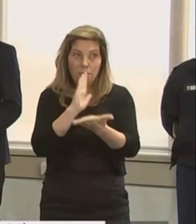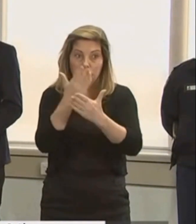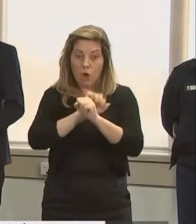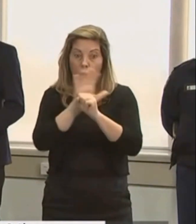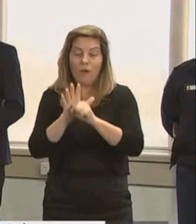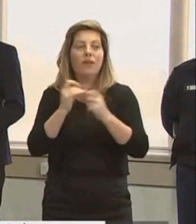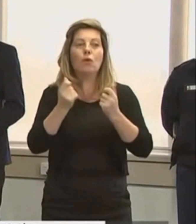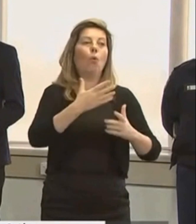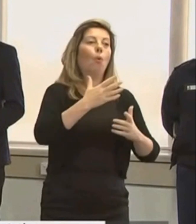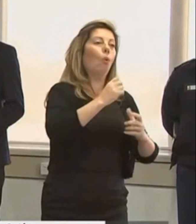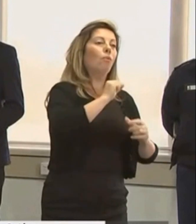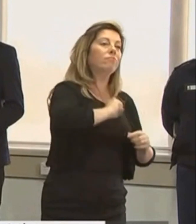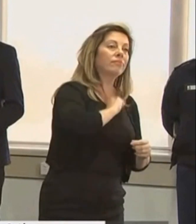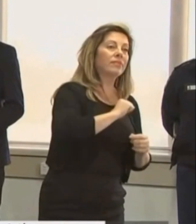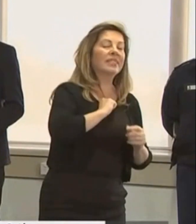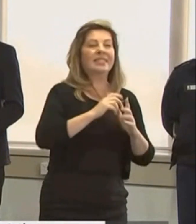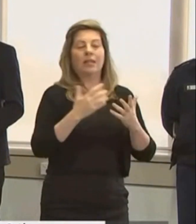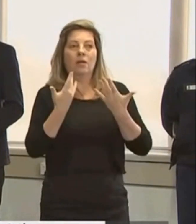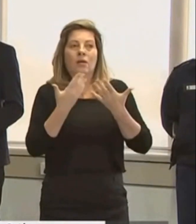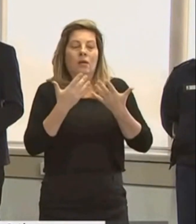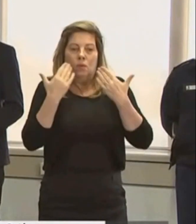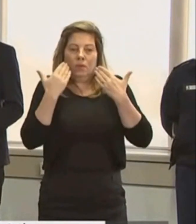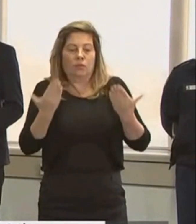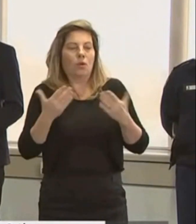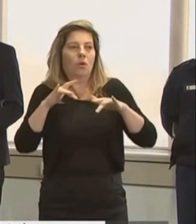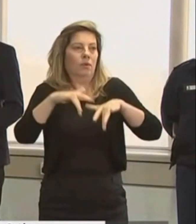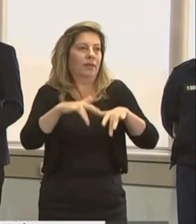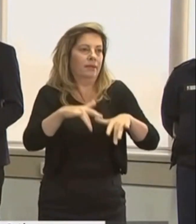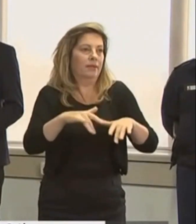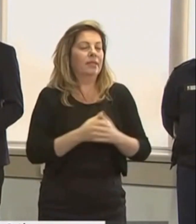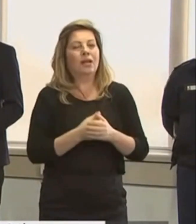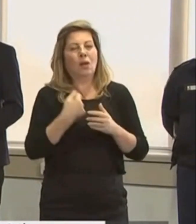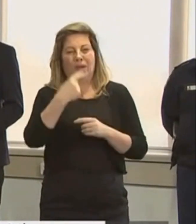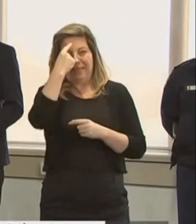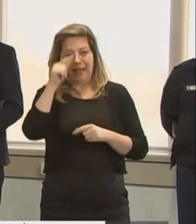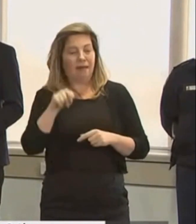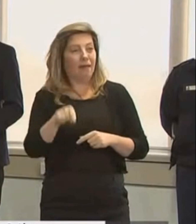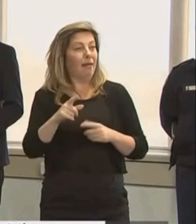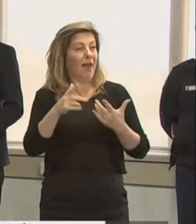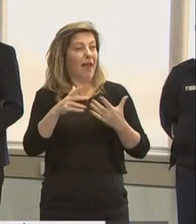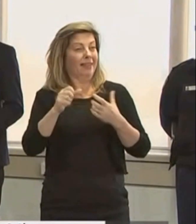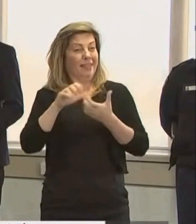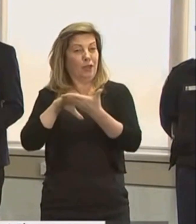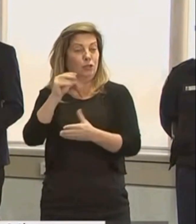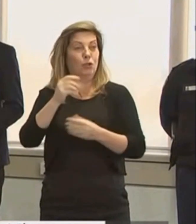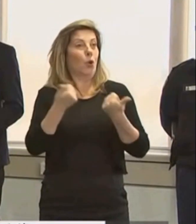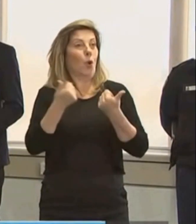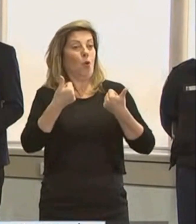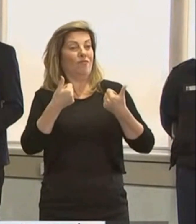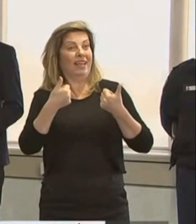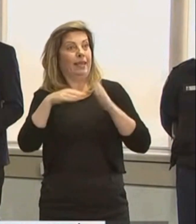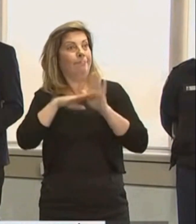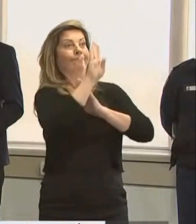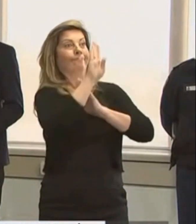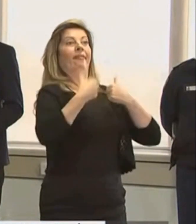tested, and we're working through whether or not that ends up being finally a positive result or not. But early indications are anyway that